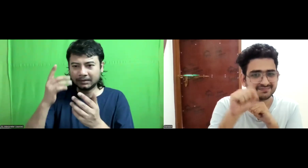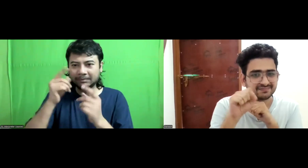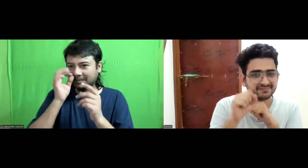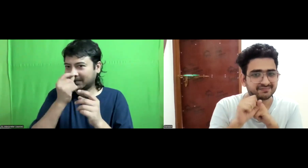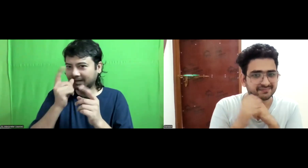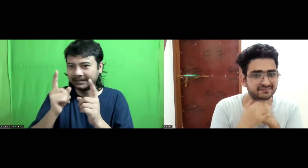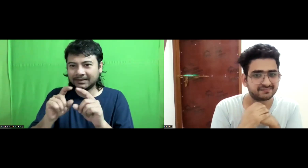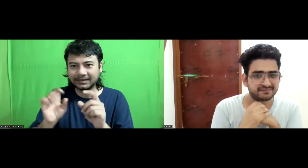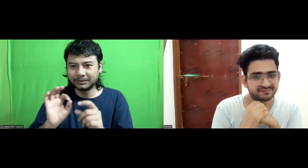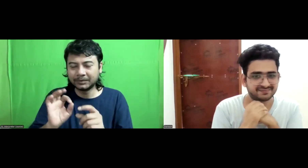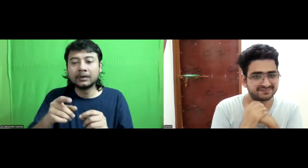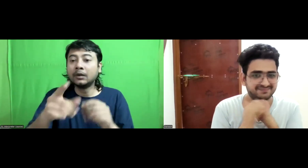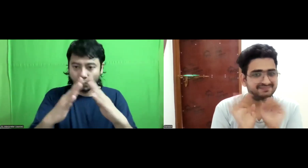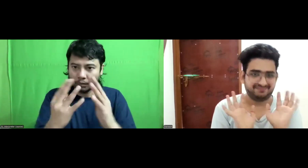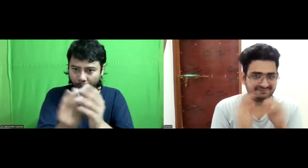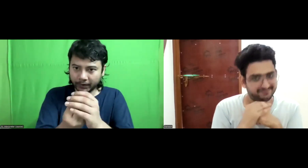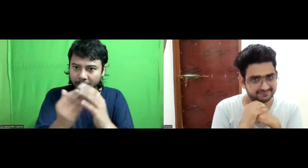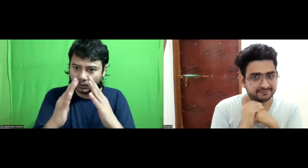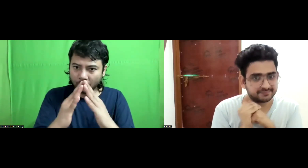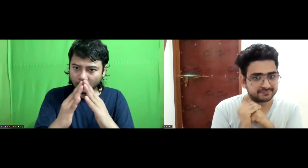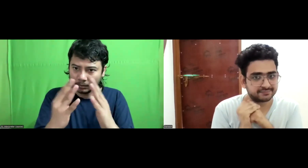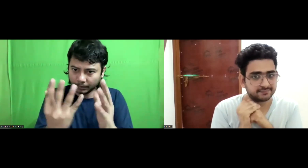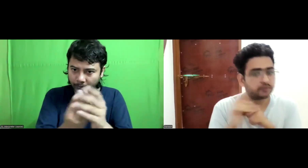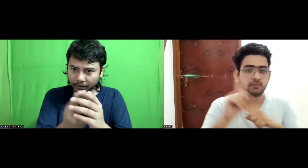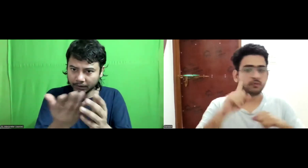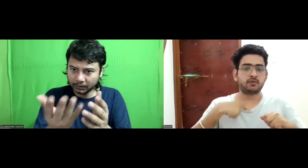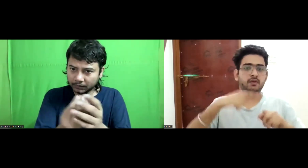Are they living in the same house?